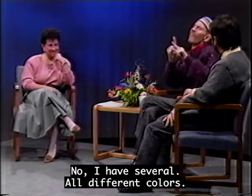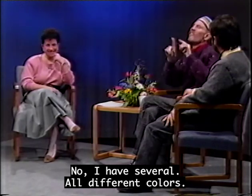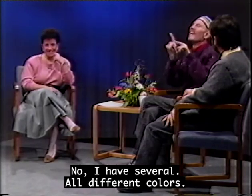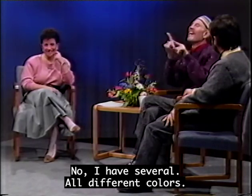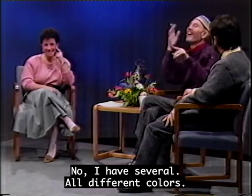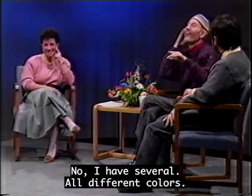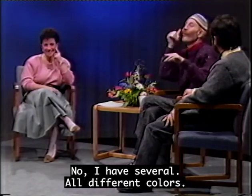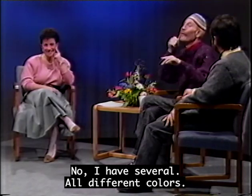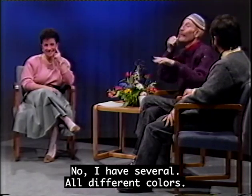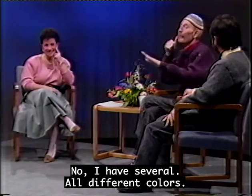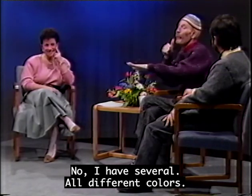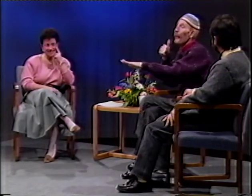All different colors.